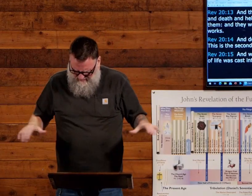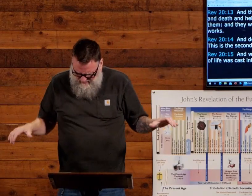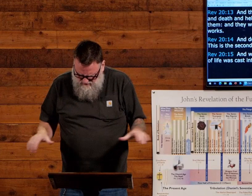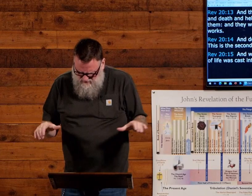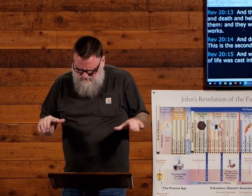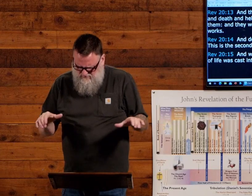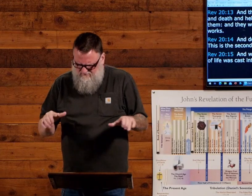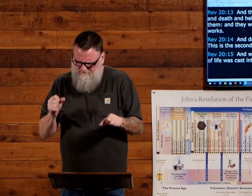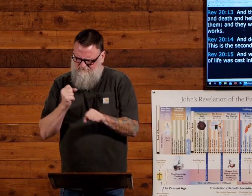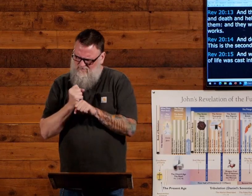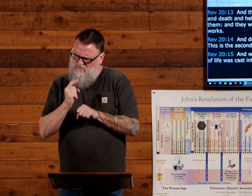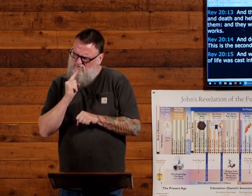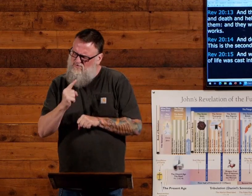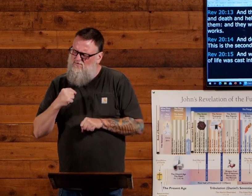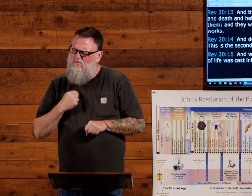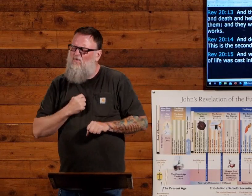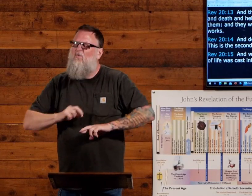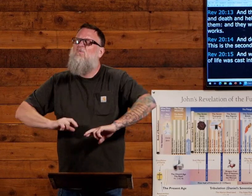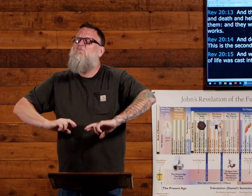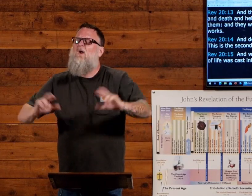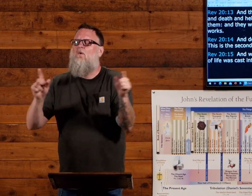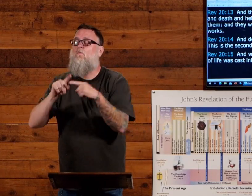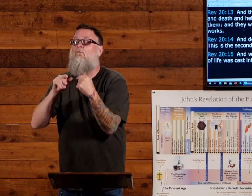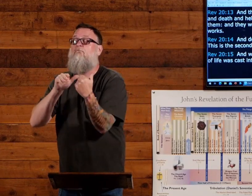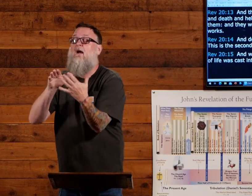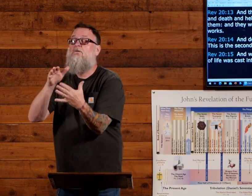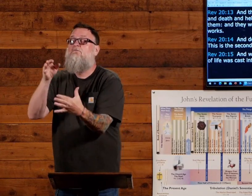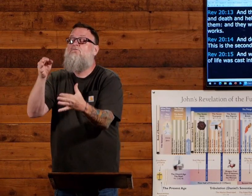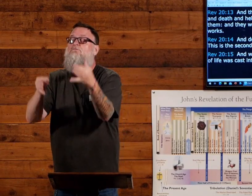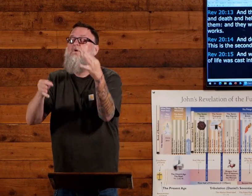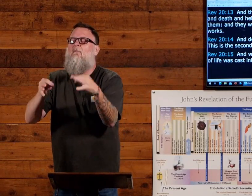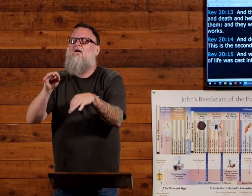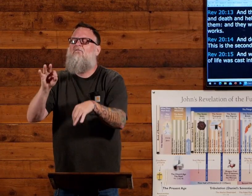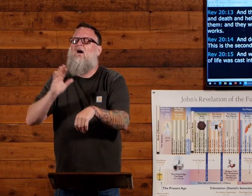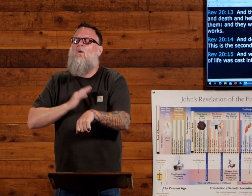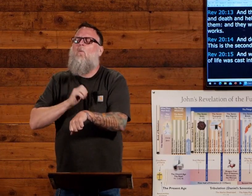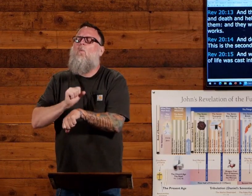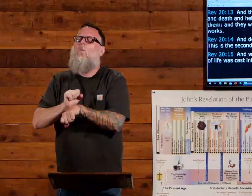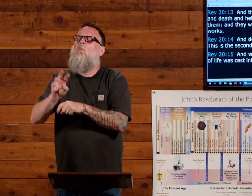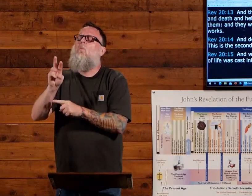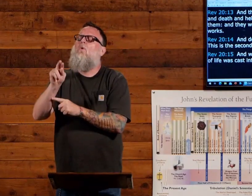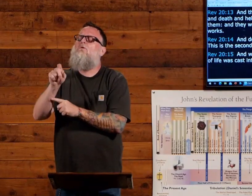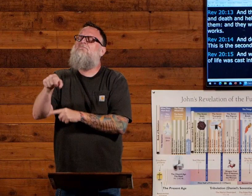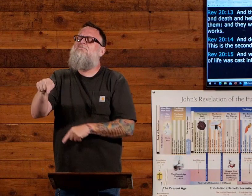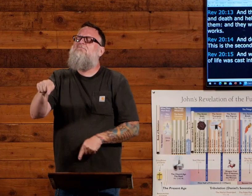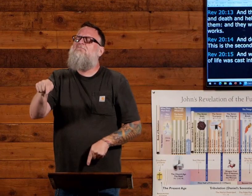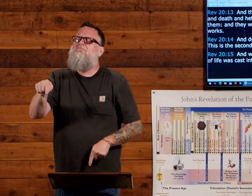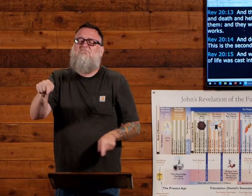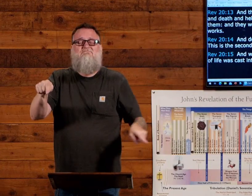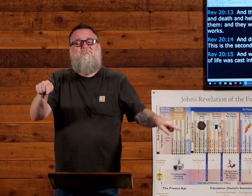Help us to examine our actions to make sure that we are ready to face the judgment of our works.